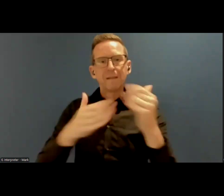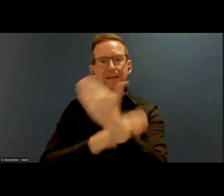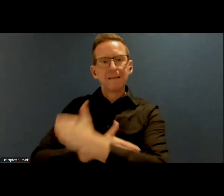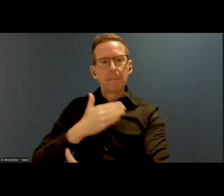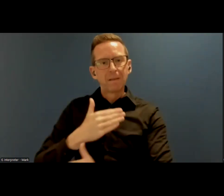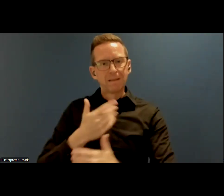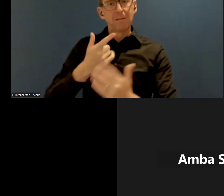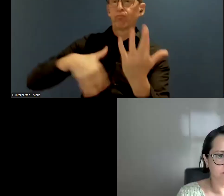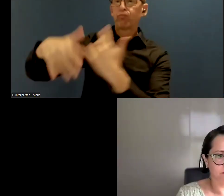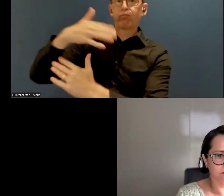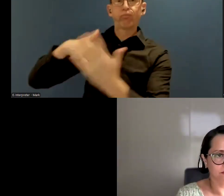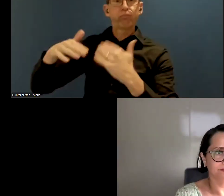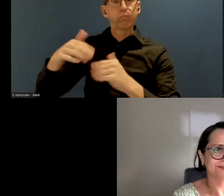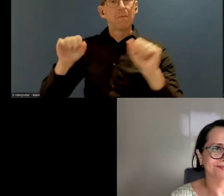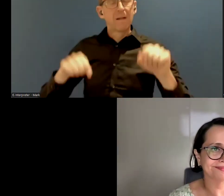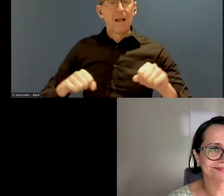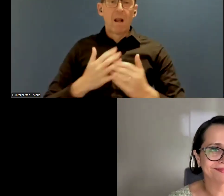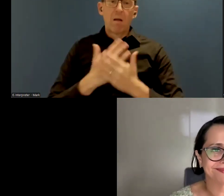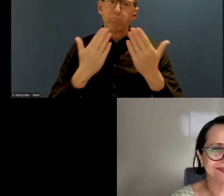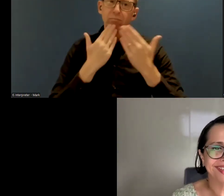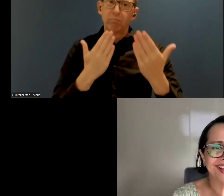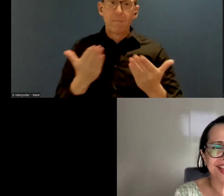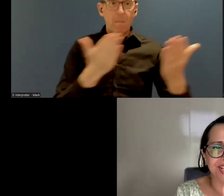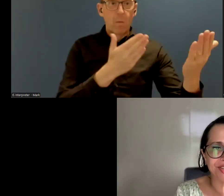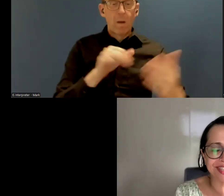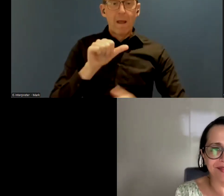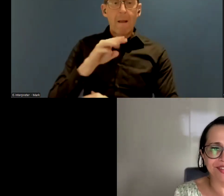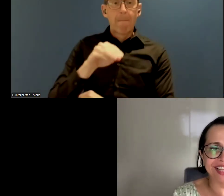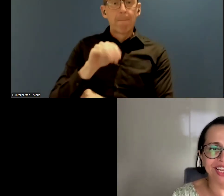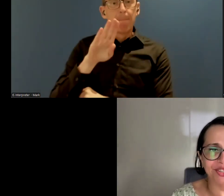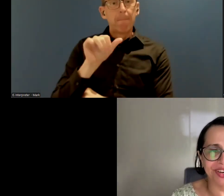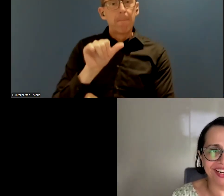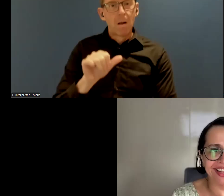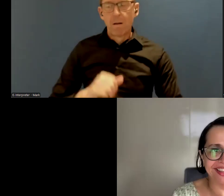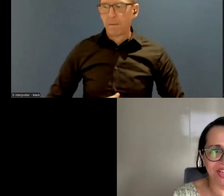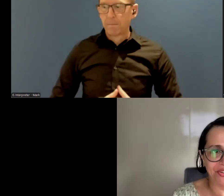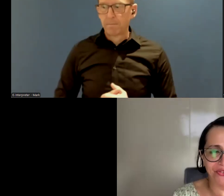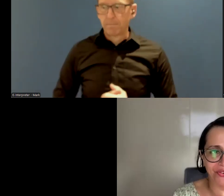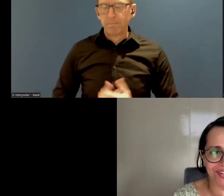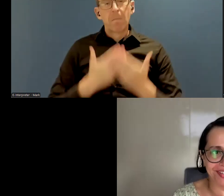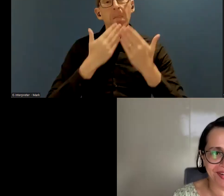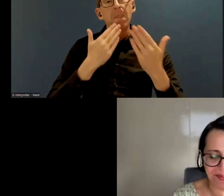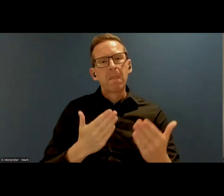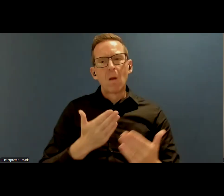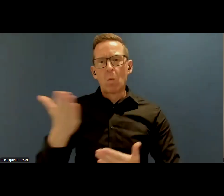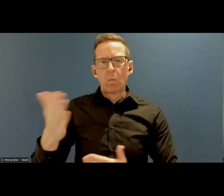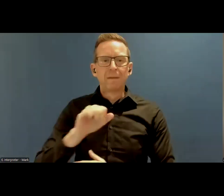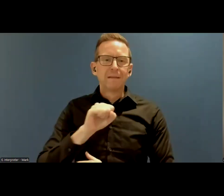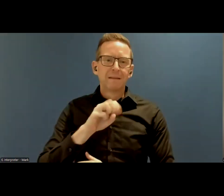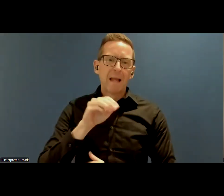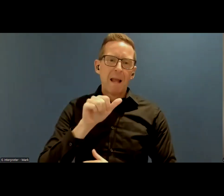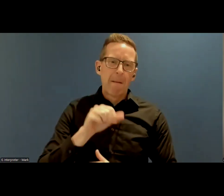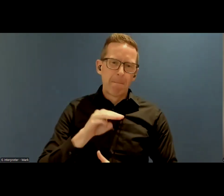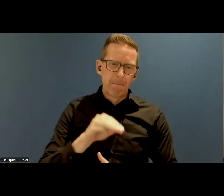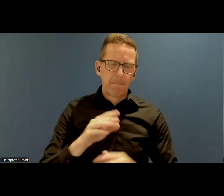and I hand over back to you, Ember. Thank you, Samuel. Thank you, and thank you for being able